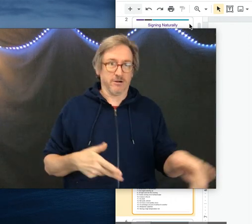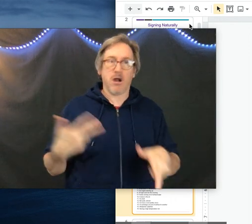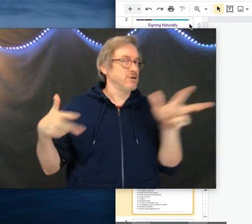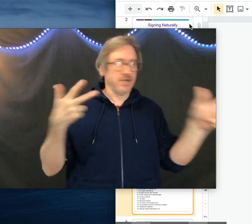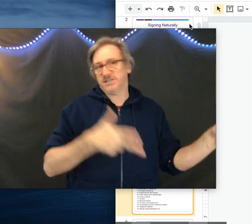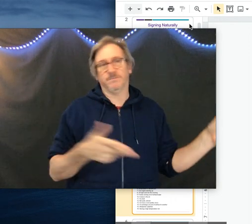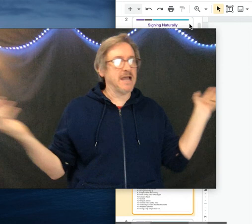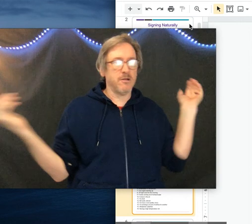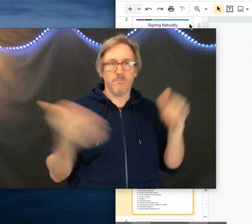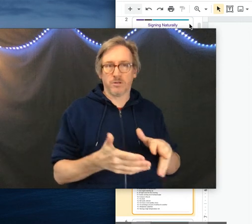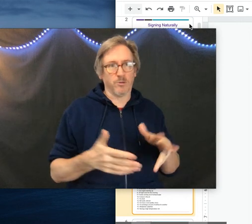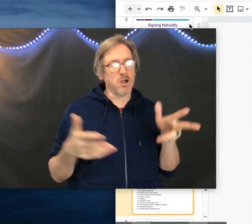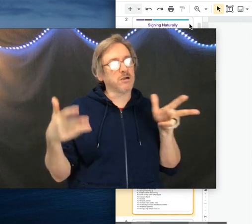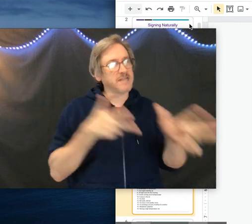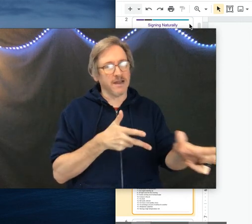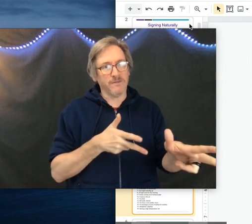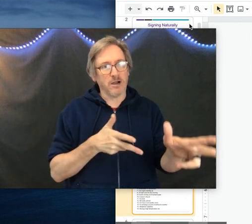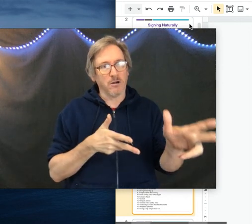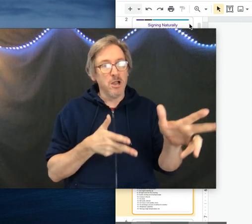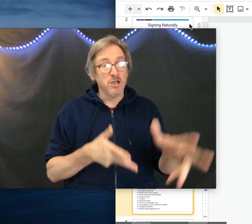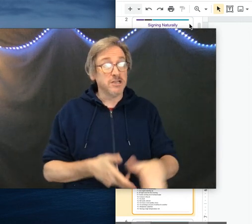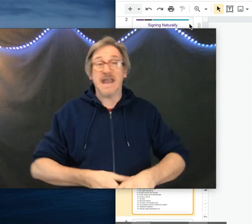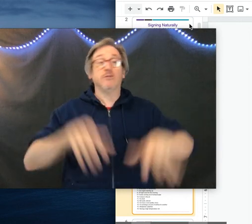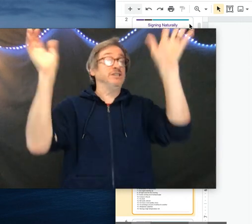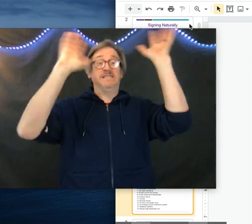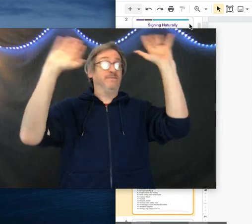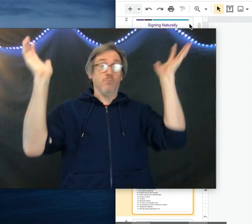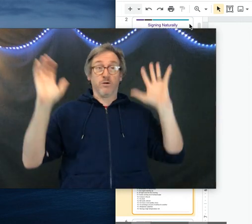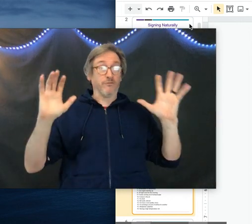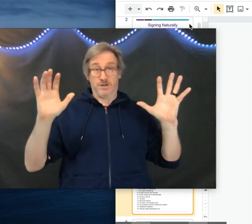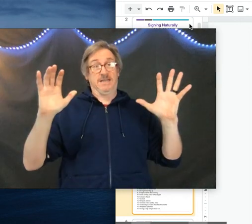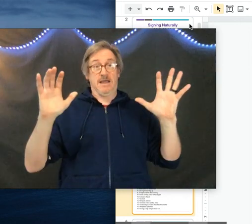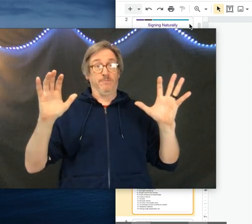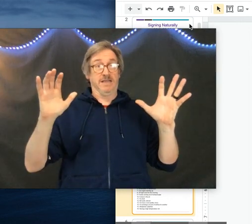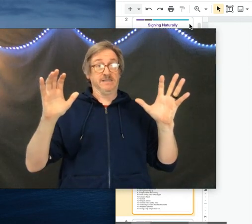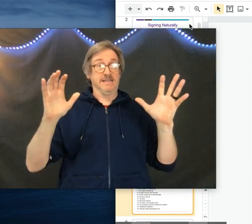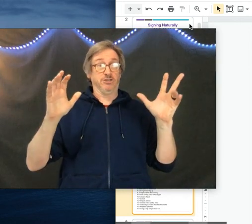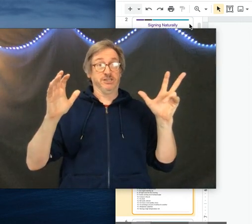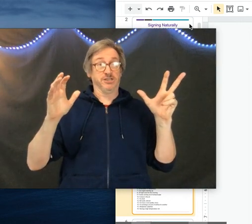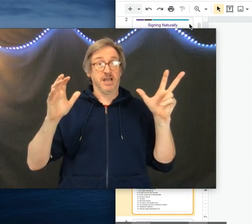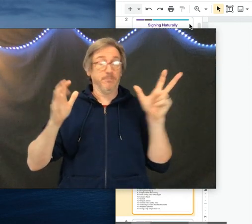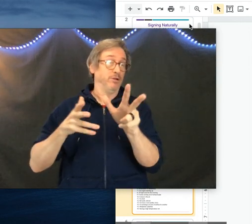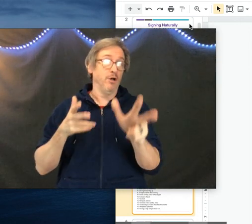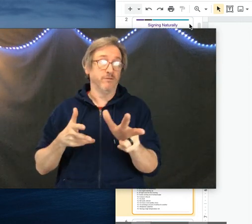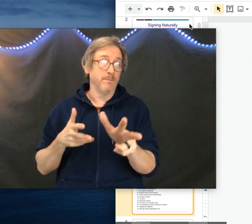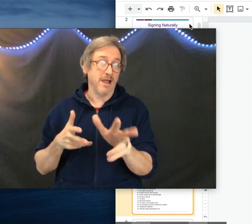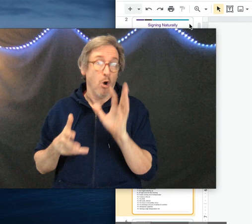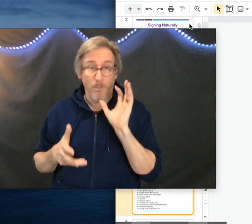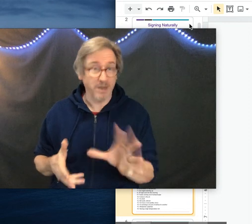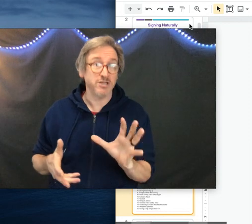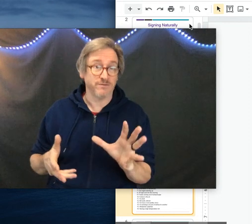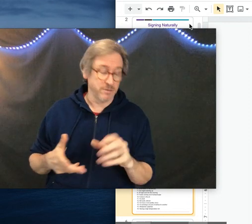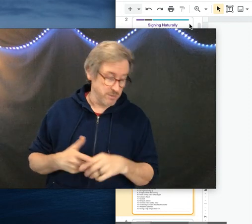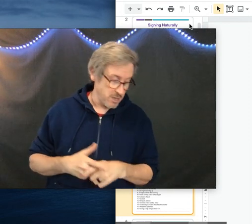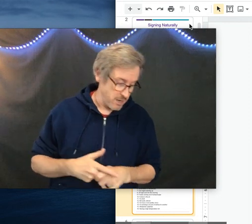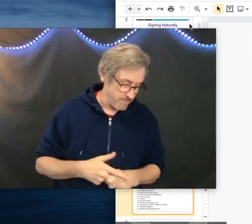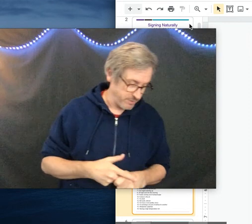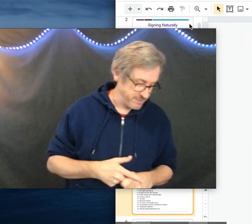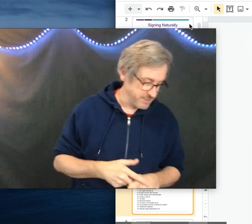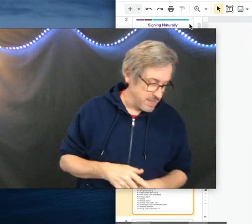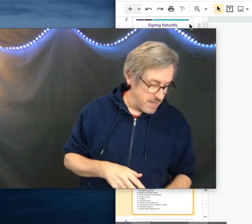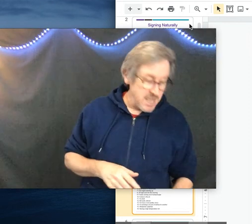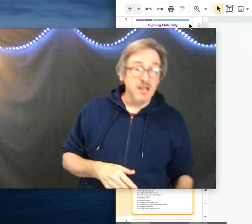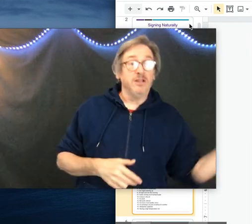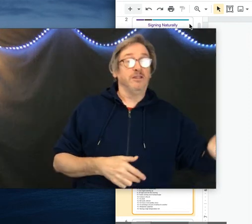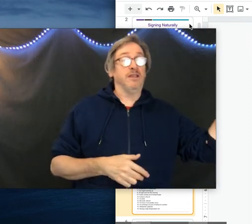got in her car, chased him down. Multiple cars got in there. Now she's even more freaked out because now she's just gotten pulled over by a whole bunch of